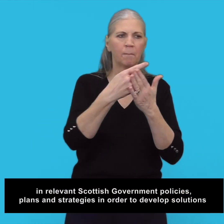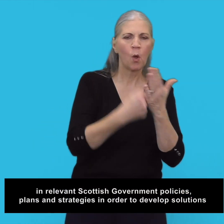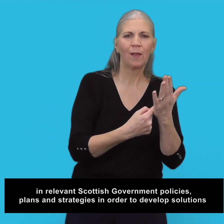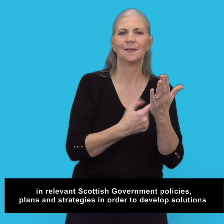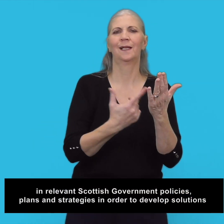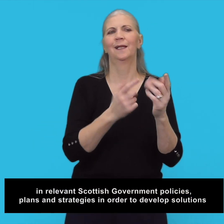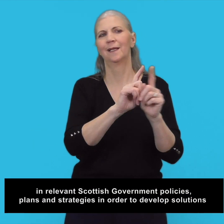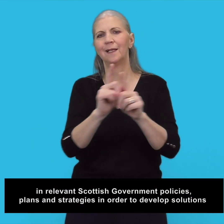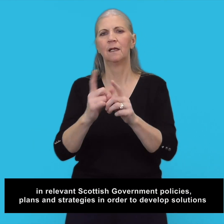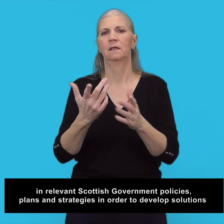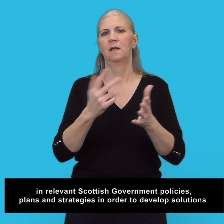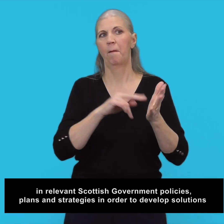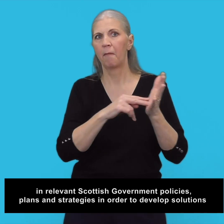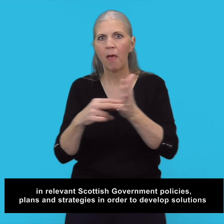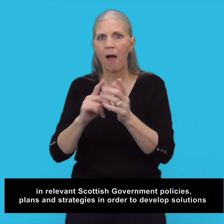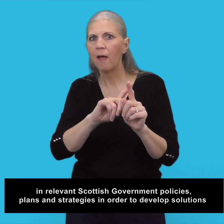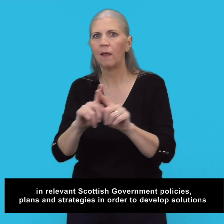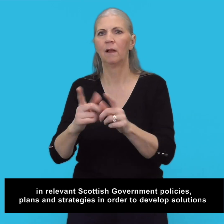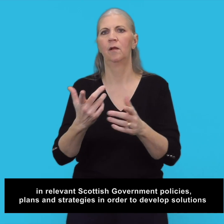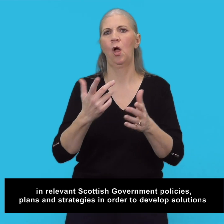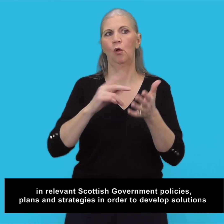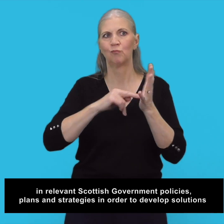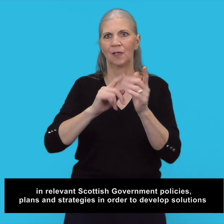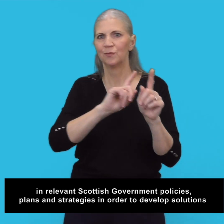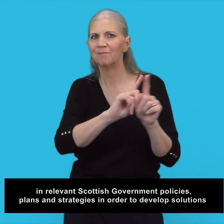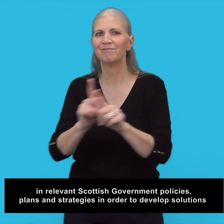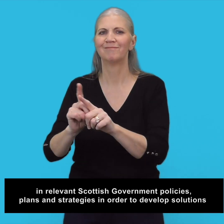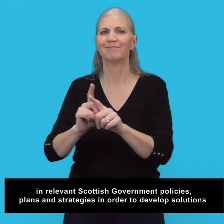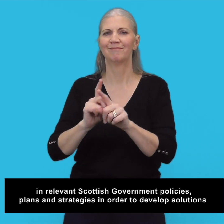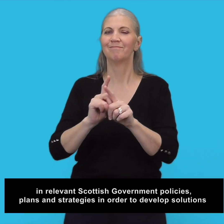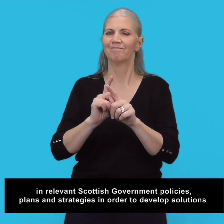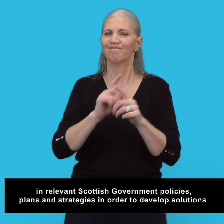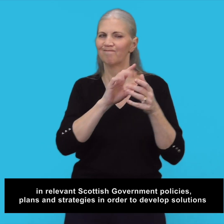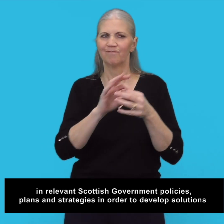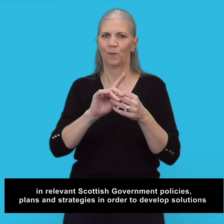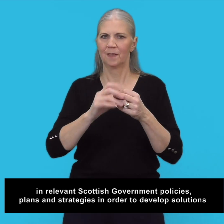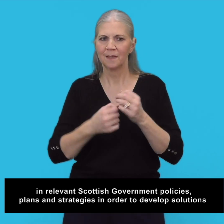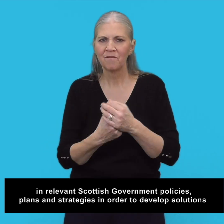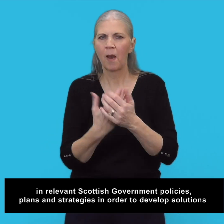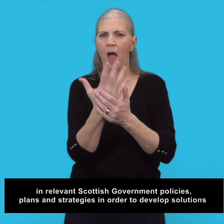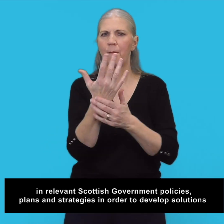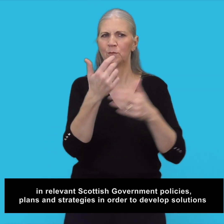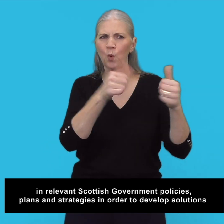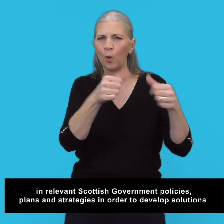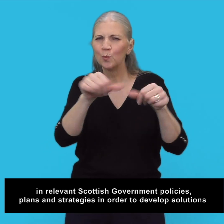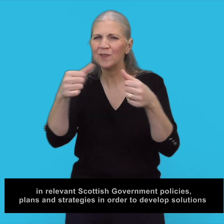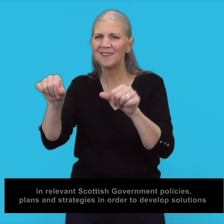develop solutions to the barriers faced by BSL users in their daily lives.